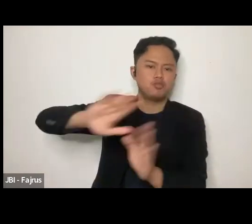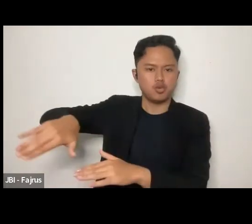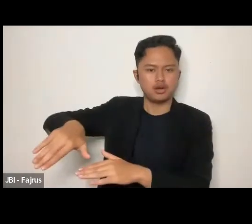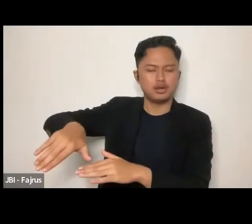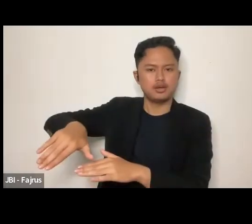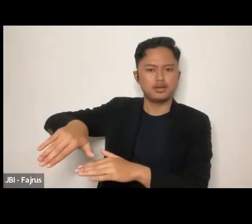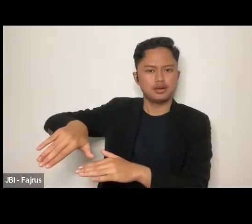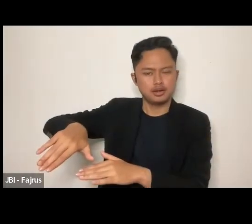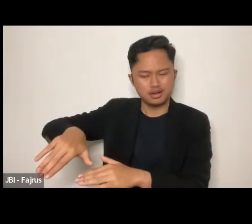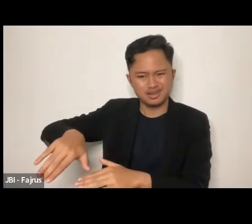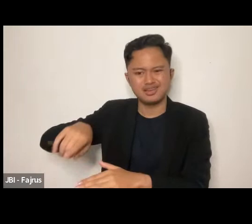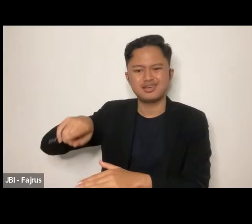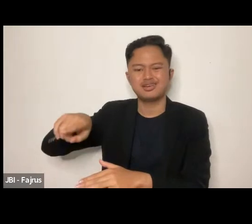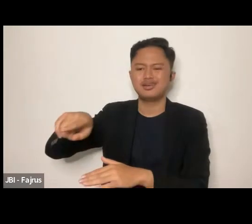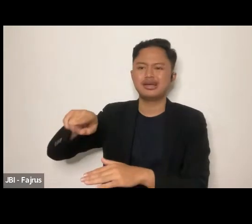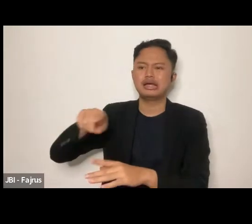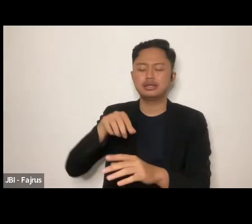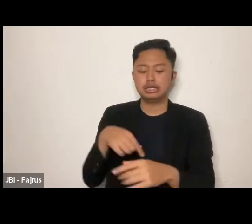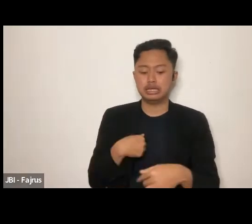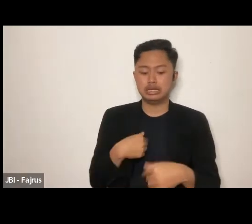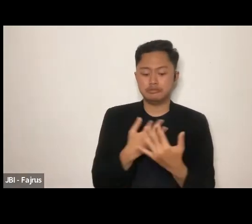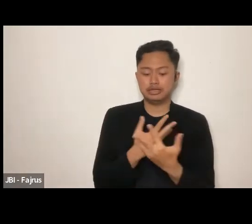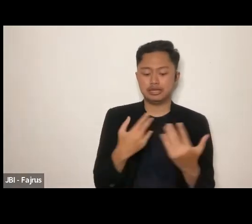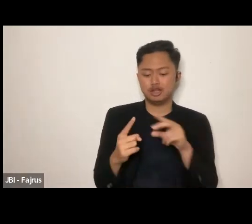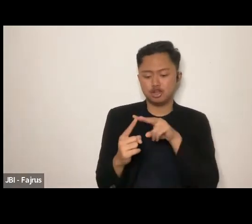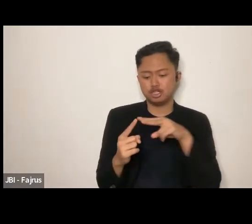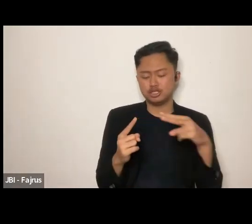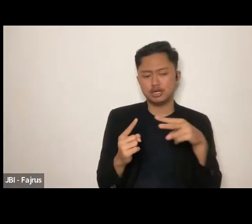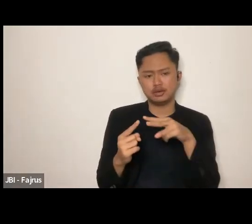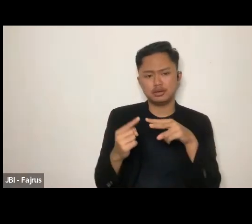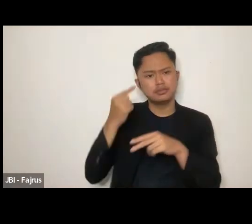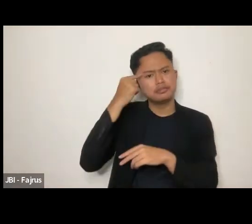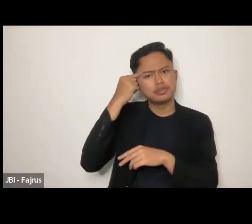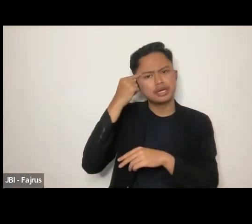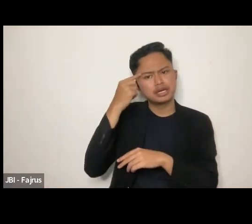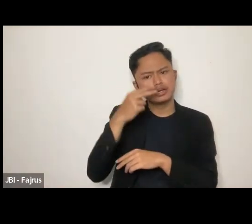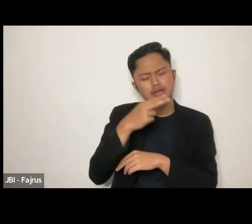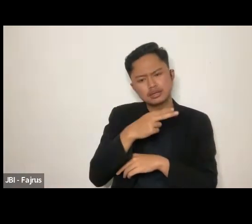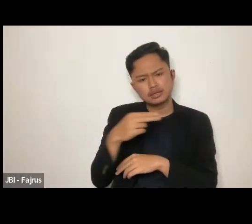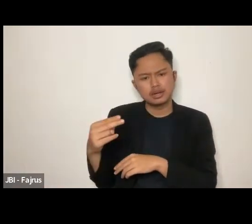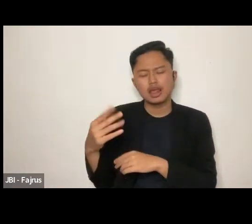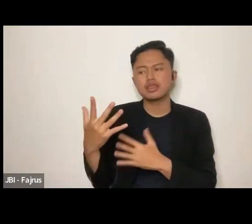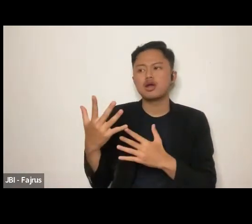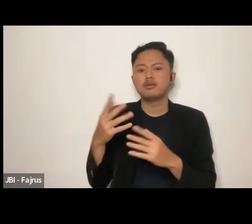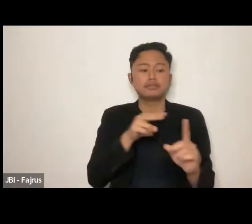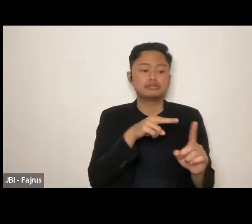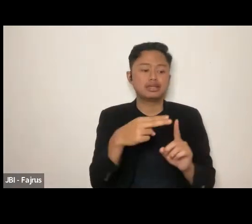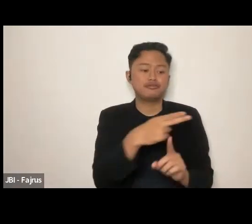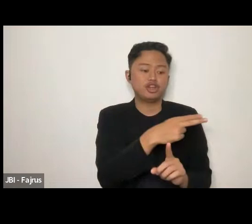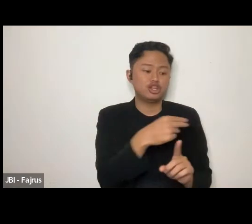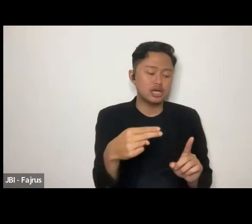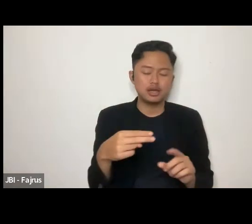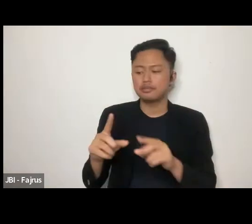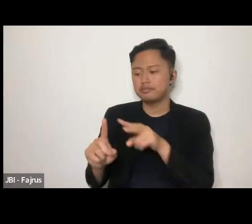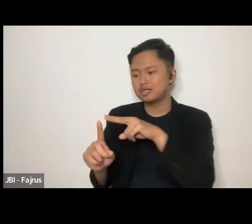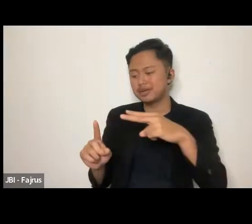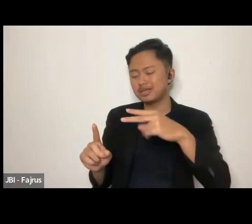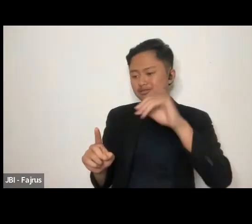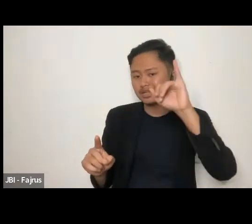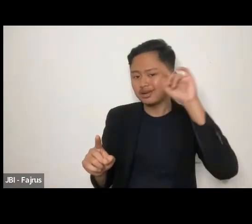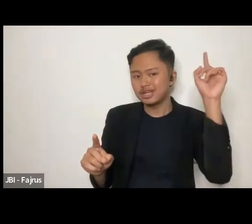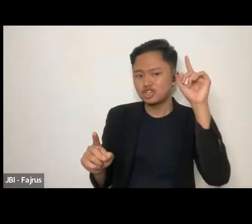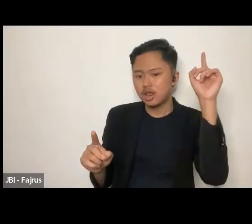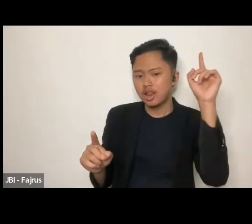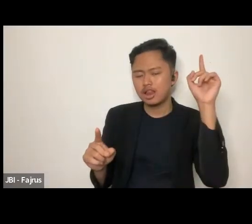the perception of in Indonesia and the perceptions in the international community. It's a kind